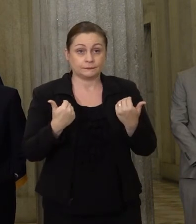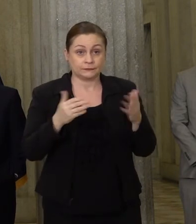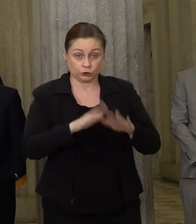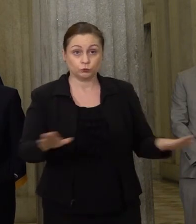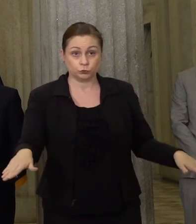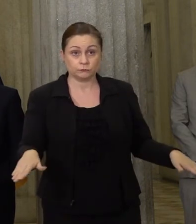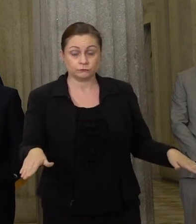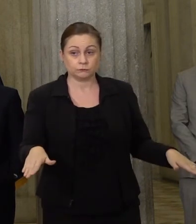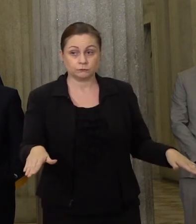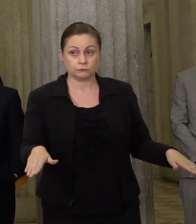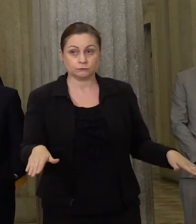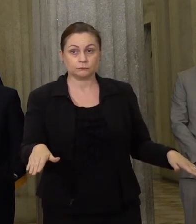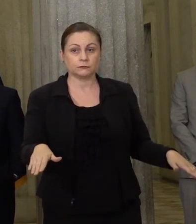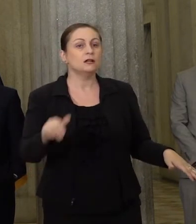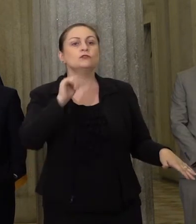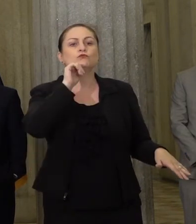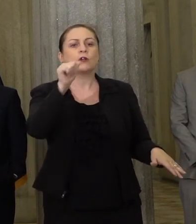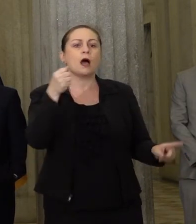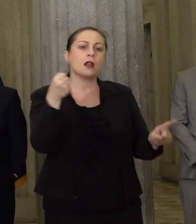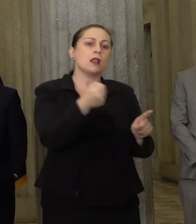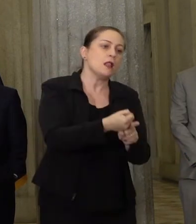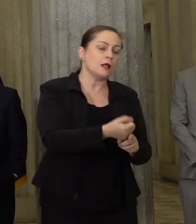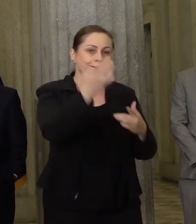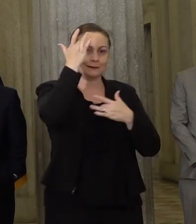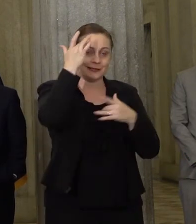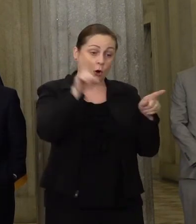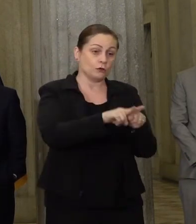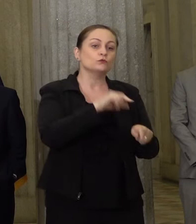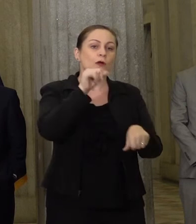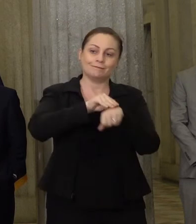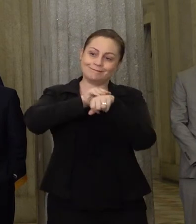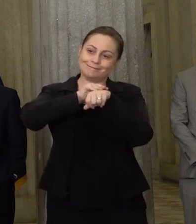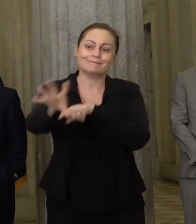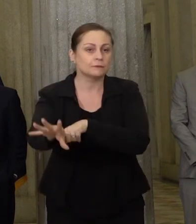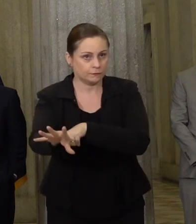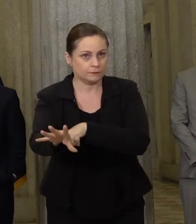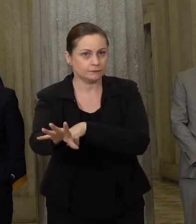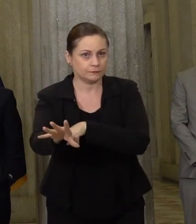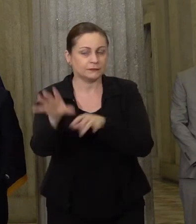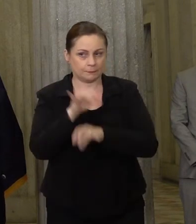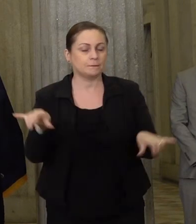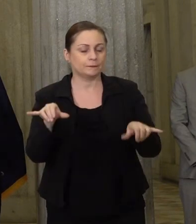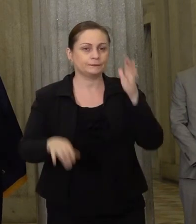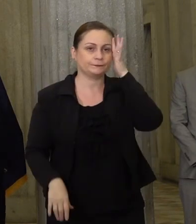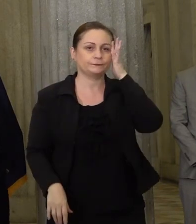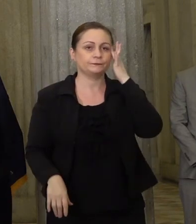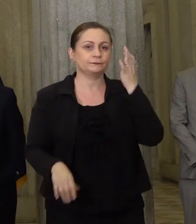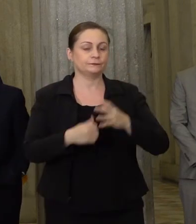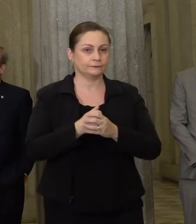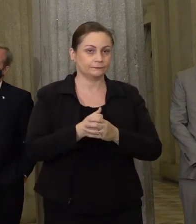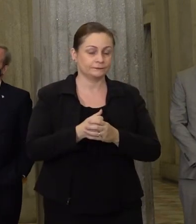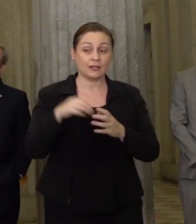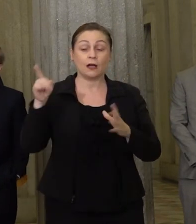children do not get sick and also do not spread the virus, those who do get sick. And they